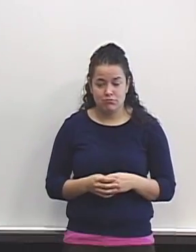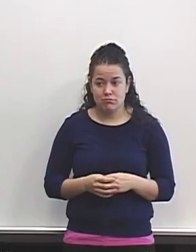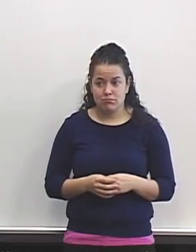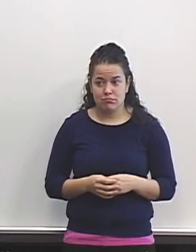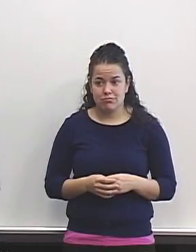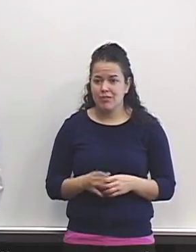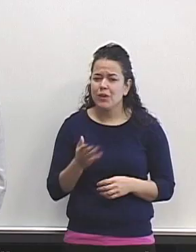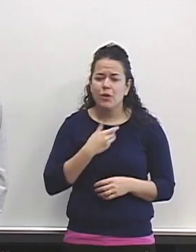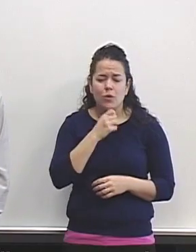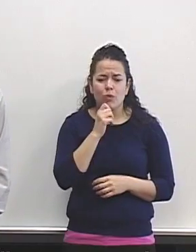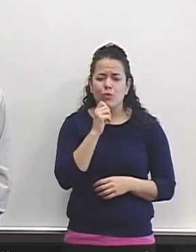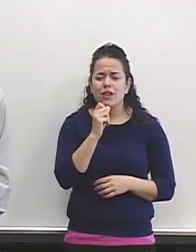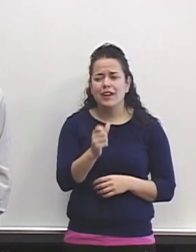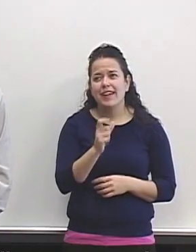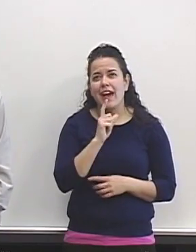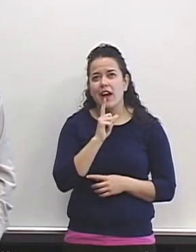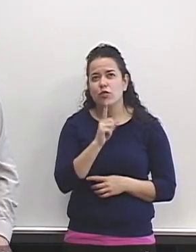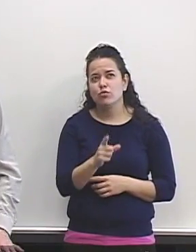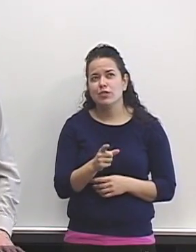We're not really